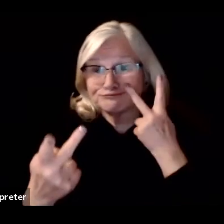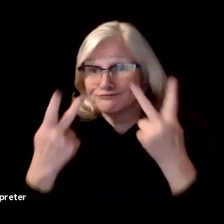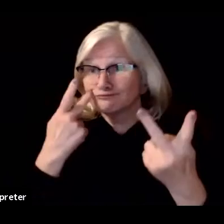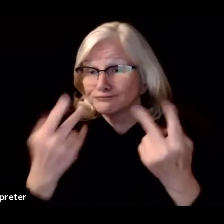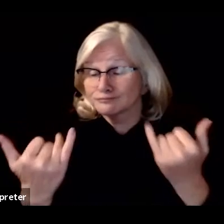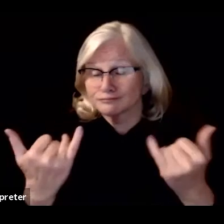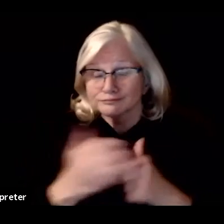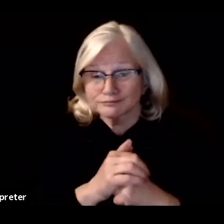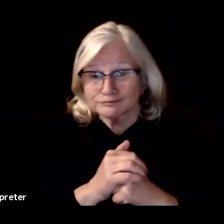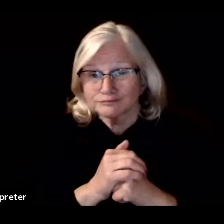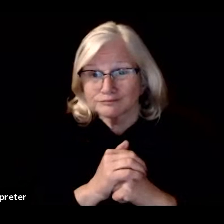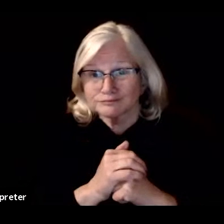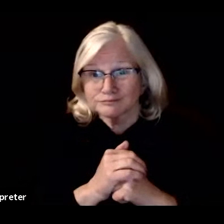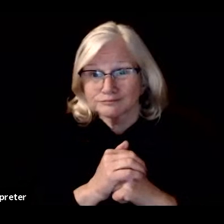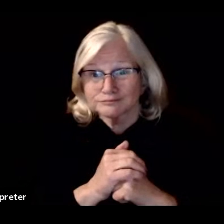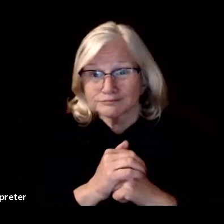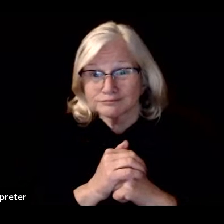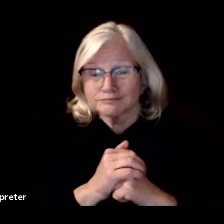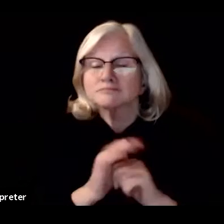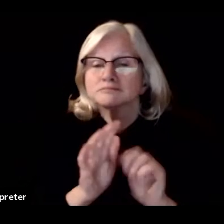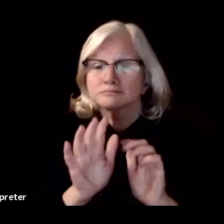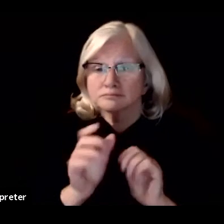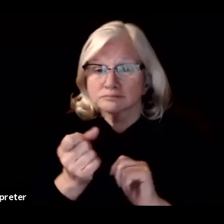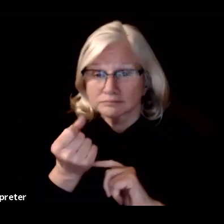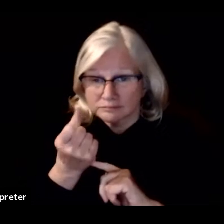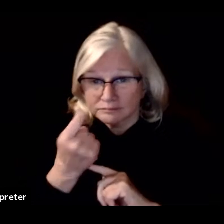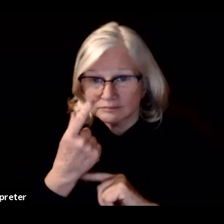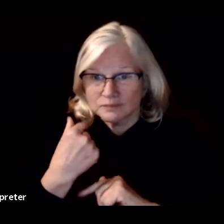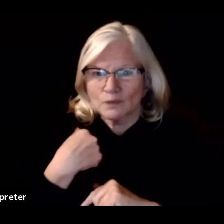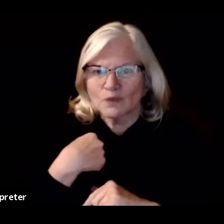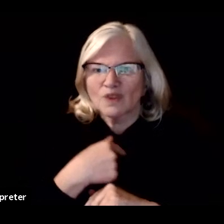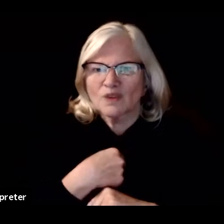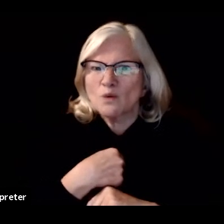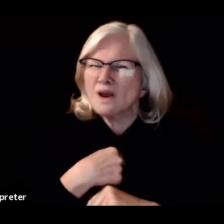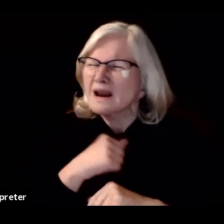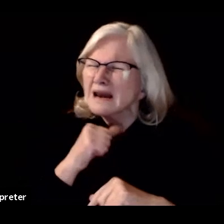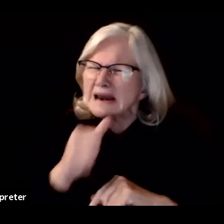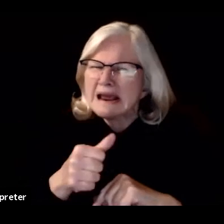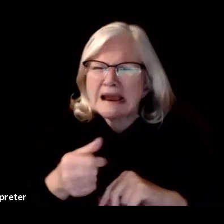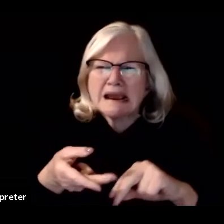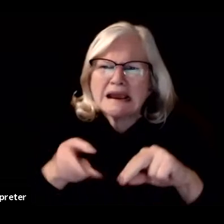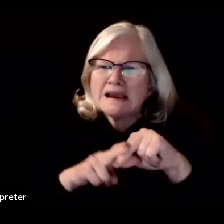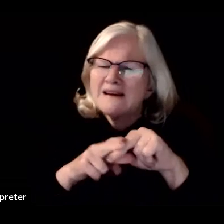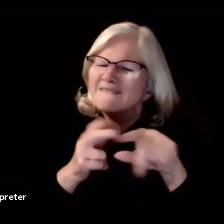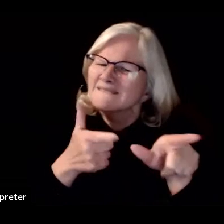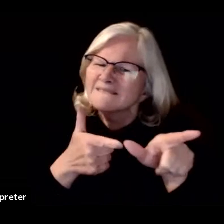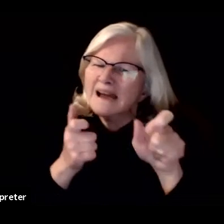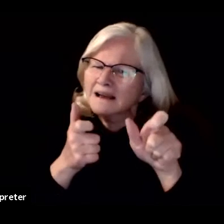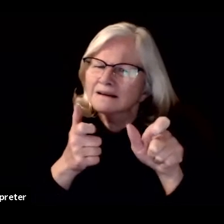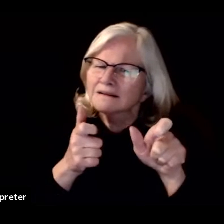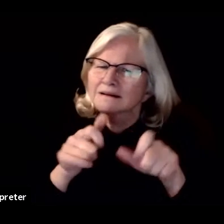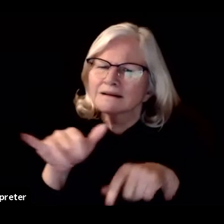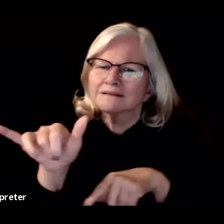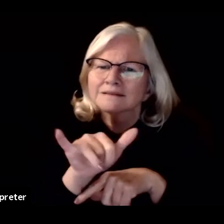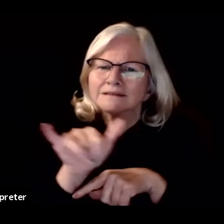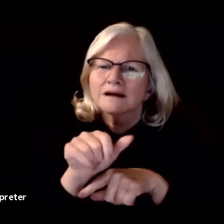as many of our neighbors. So that's, I guess, the good news. But anything we can do